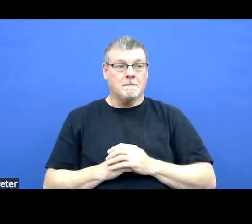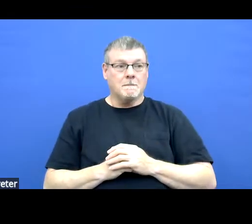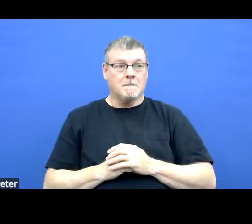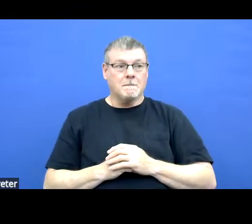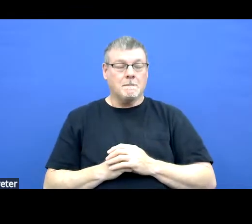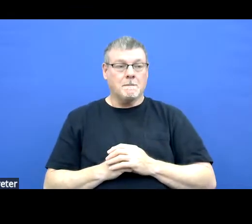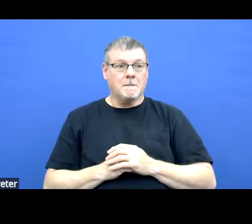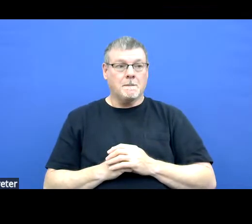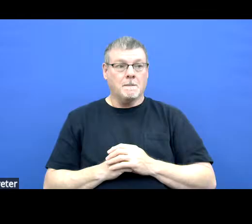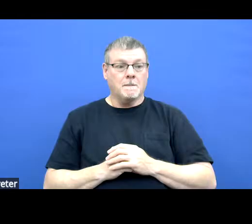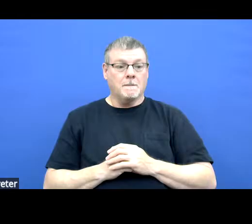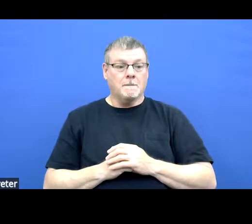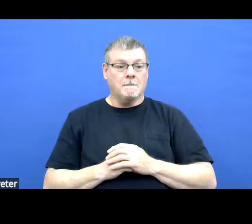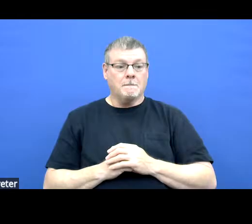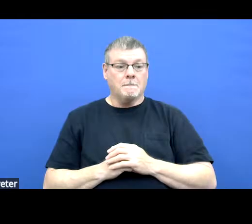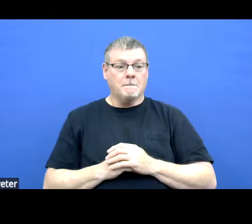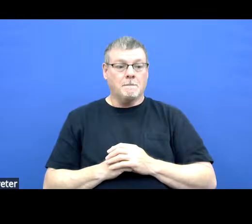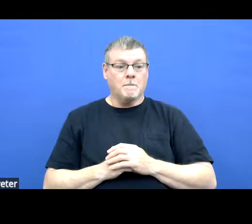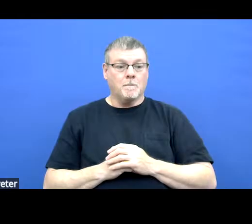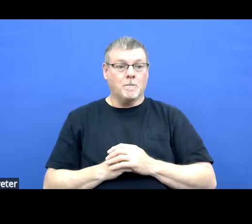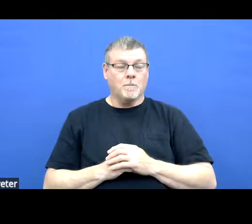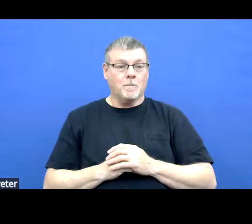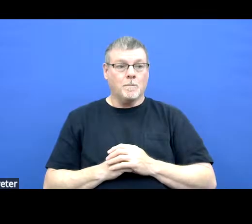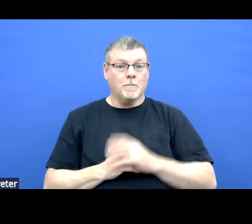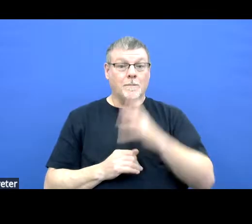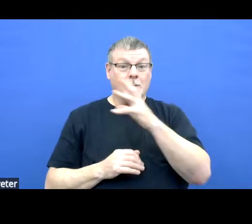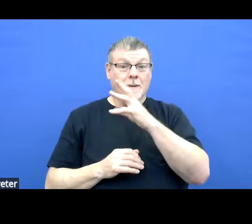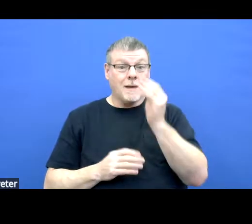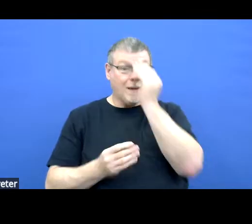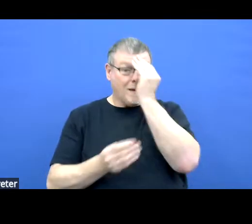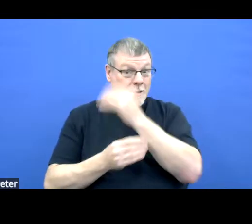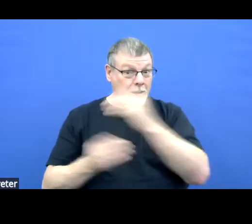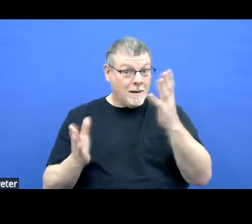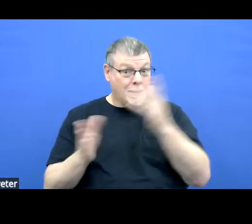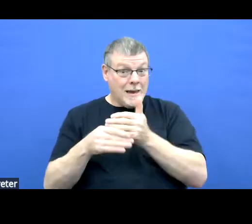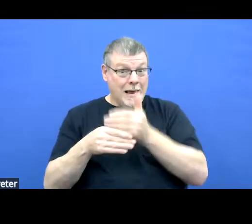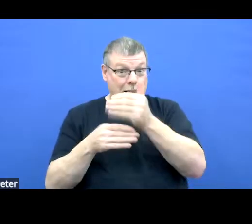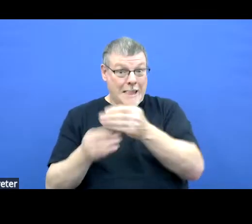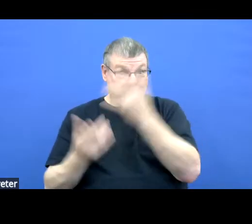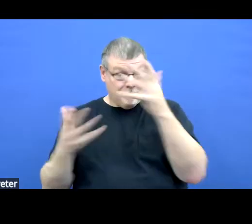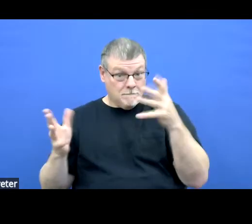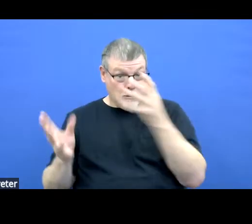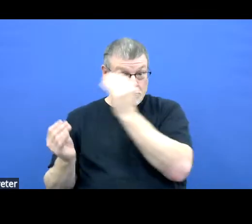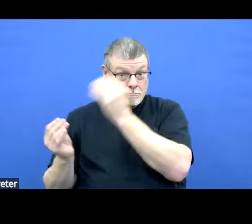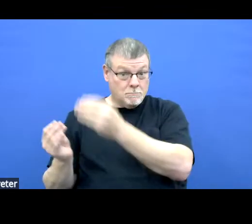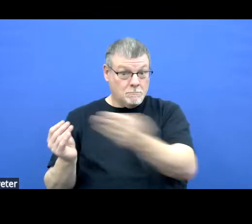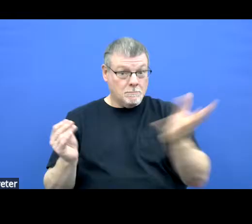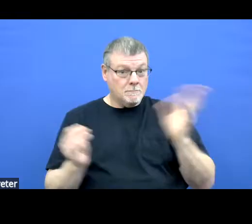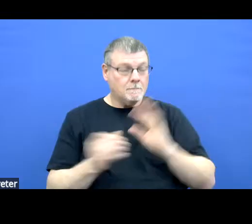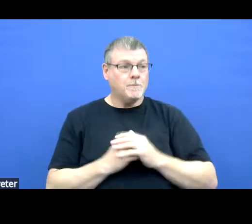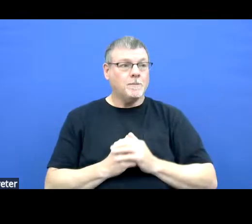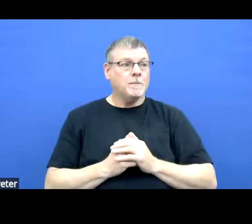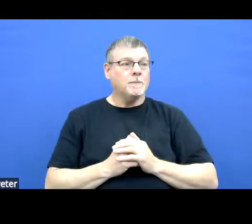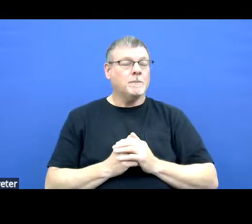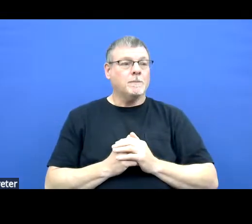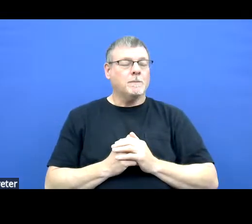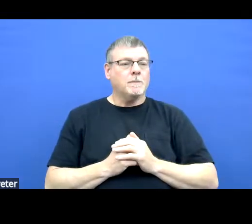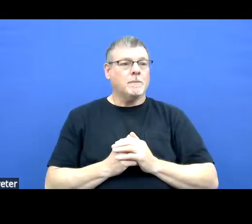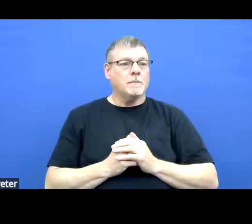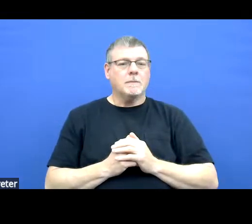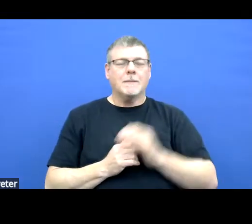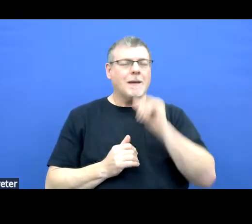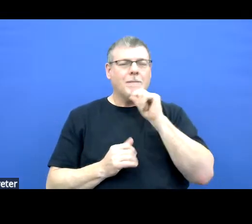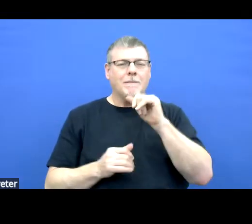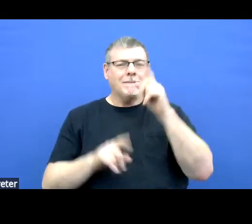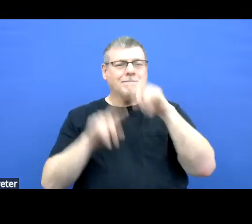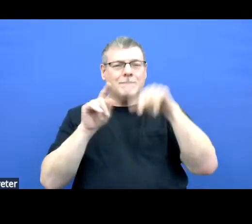And have the neighbors all been notified? Were they all notified? Typically, they do it, I don't remember what the